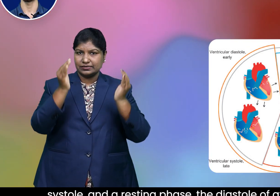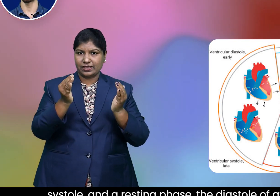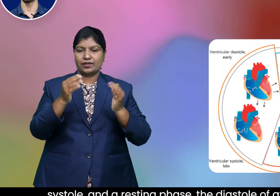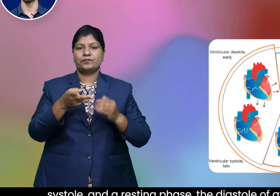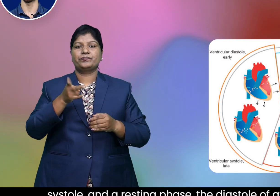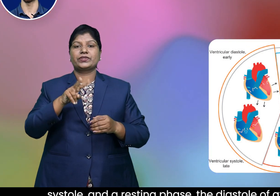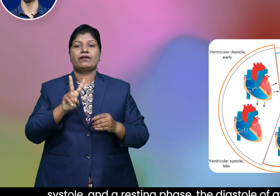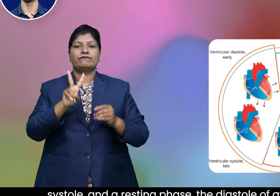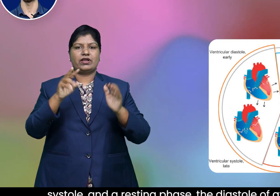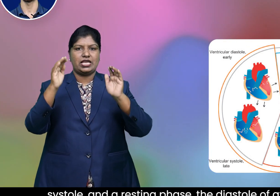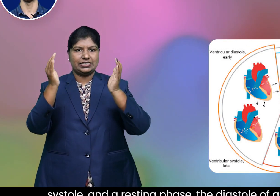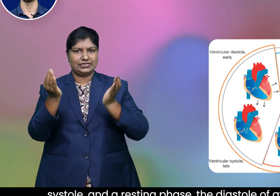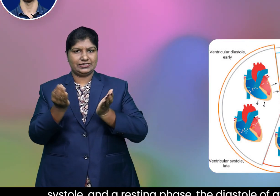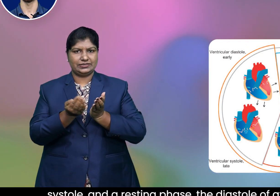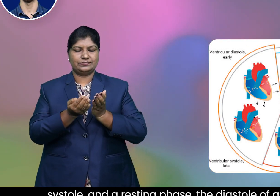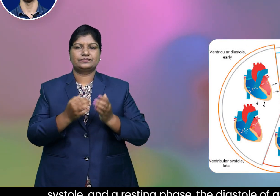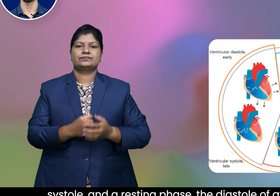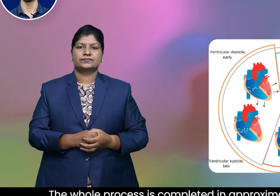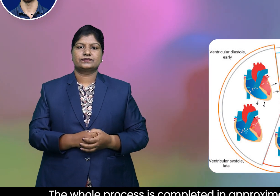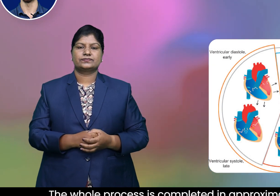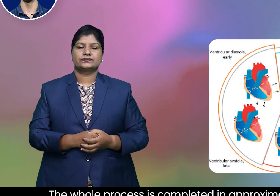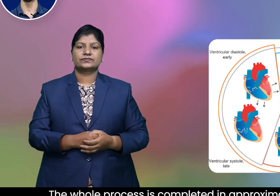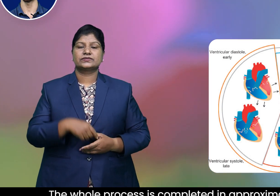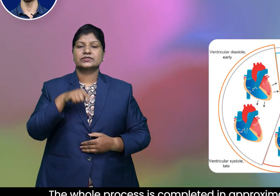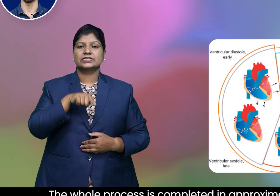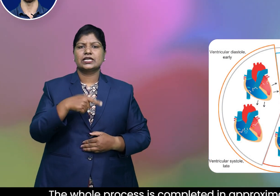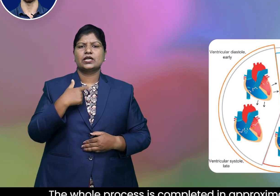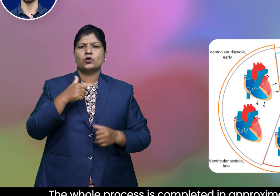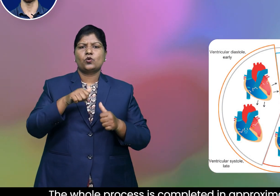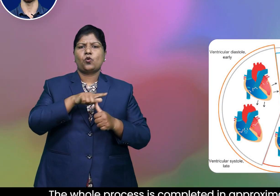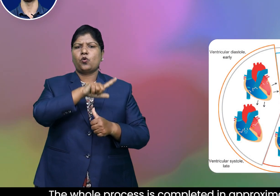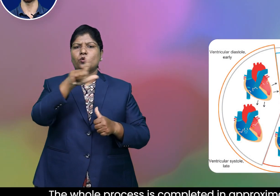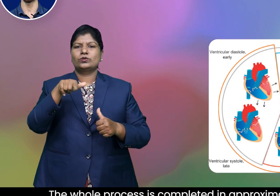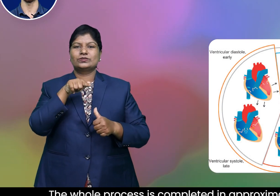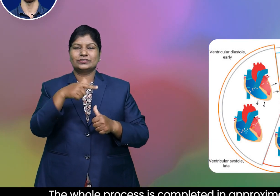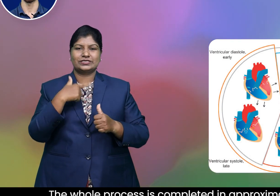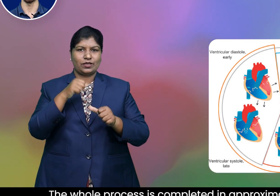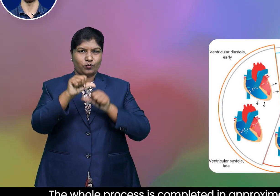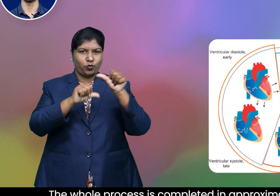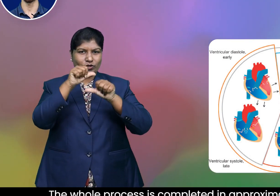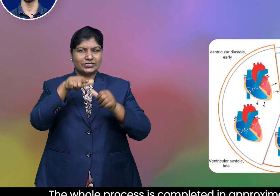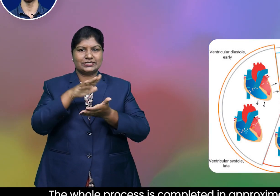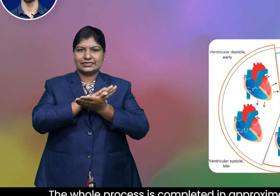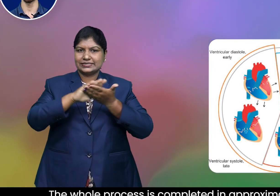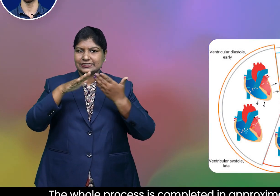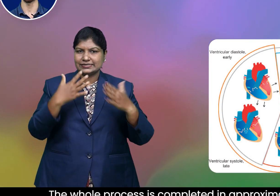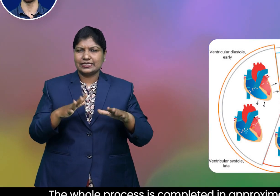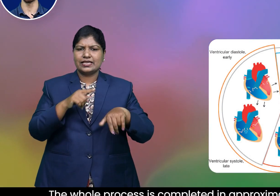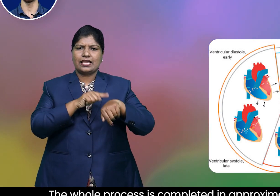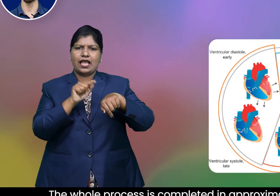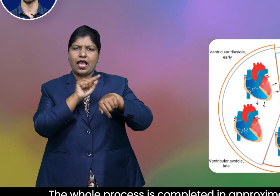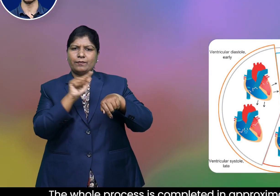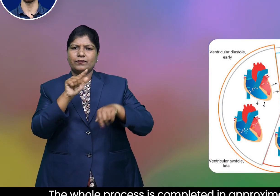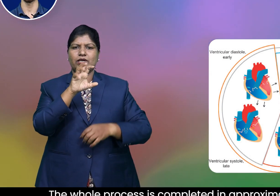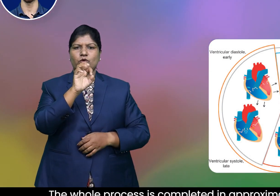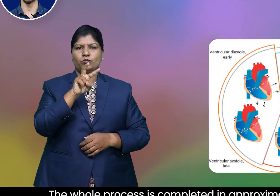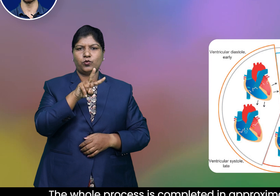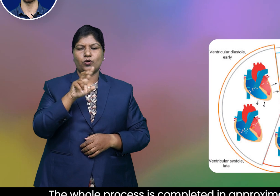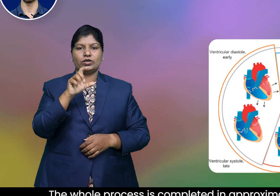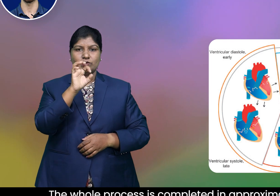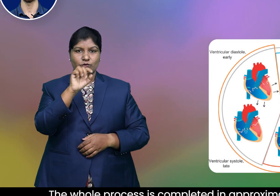and ventricles. The whole process is completed in approximately